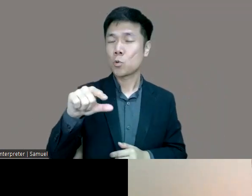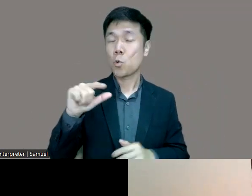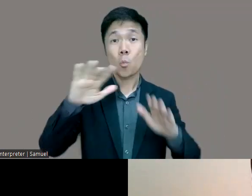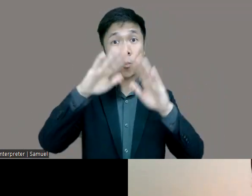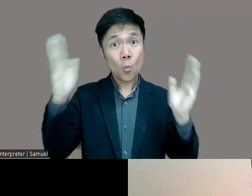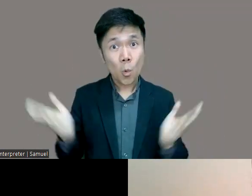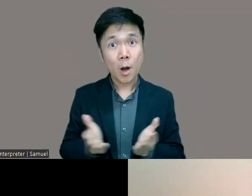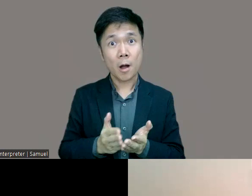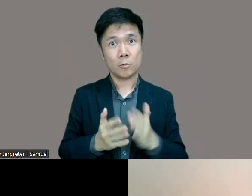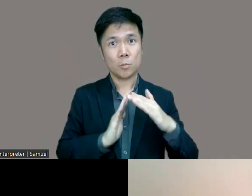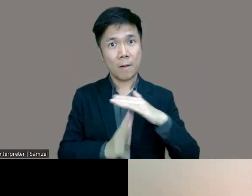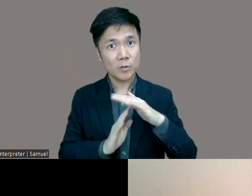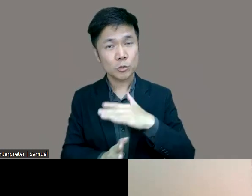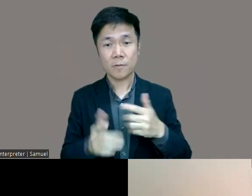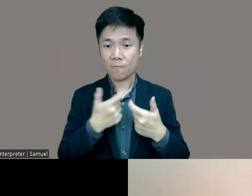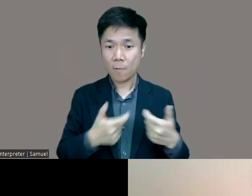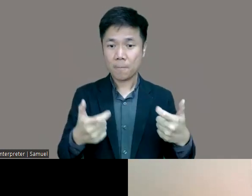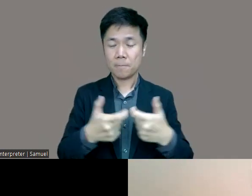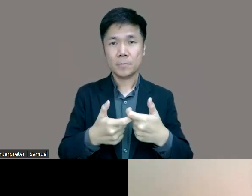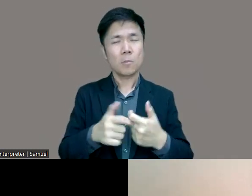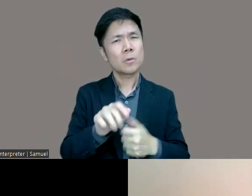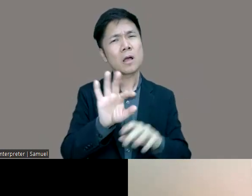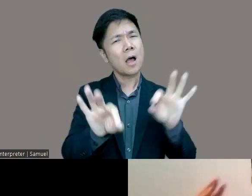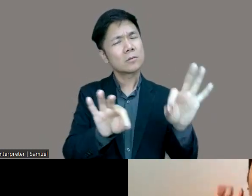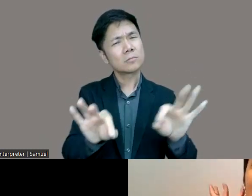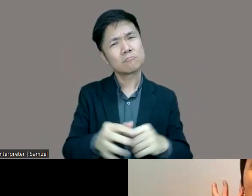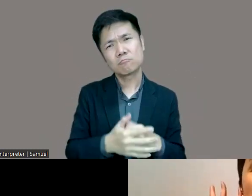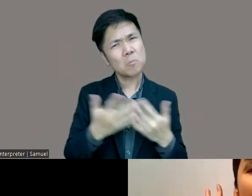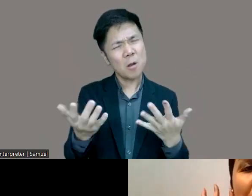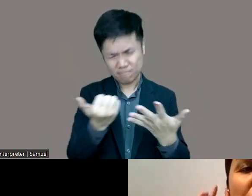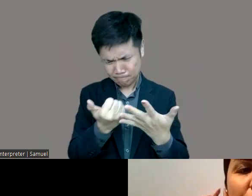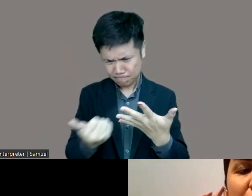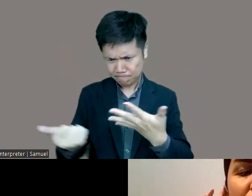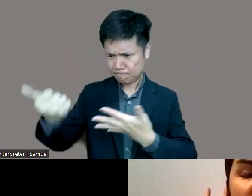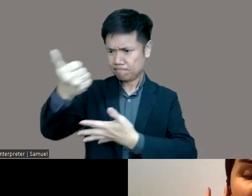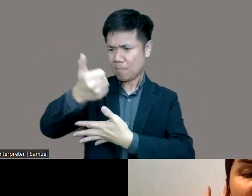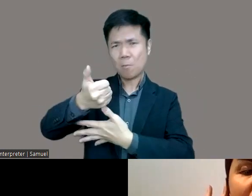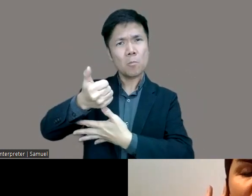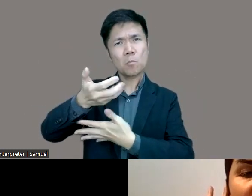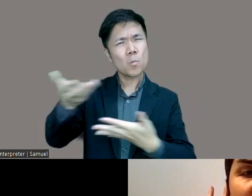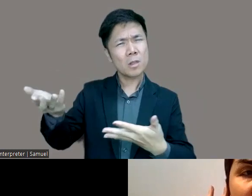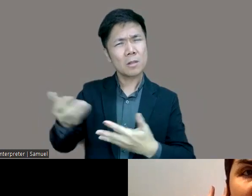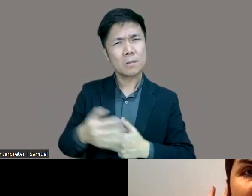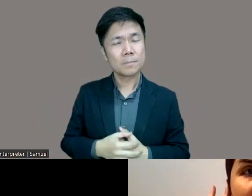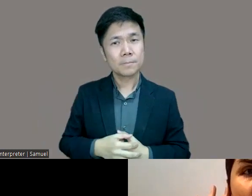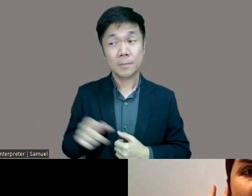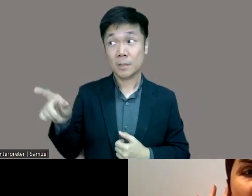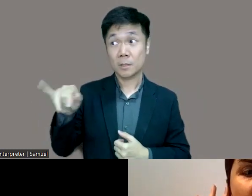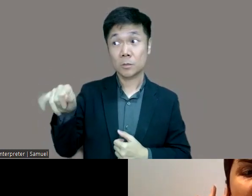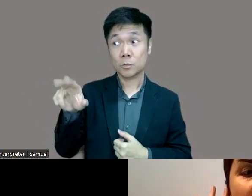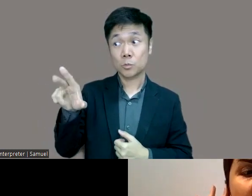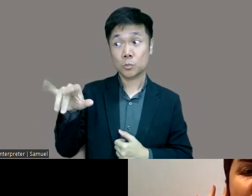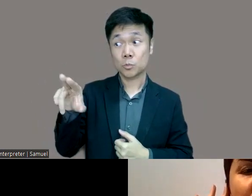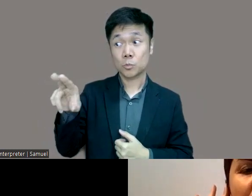you. What do you think we should prioritize? And like, the problem that Julius was sharing, I was just listening to, is